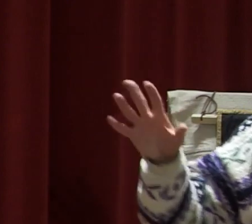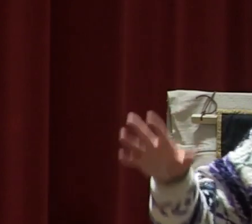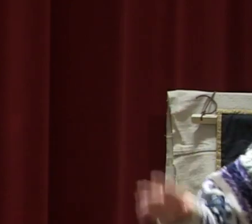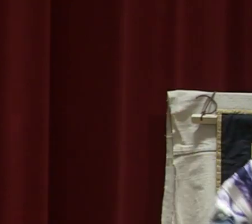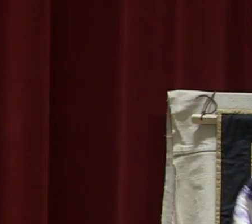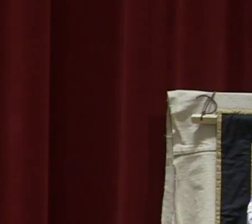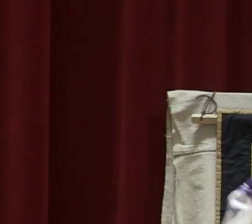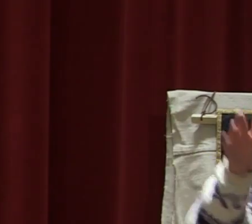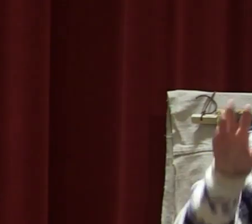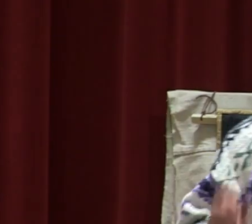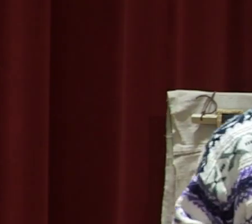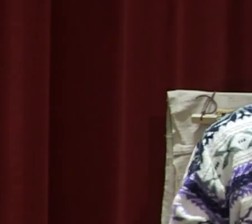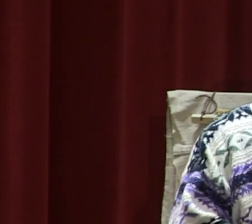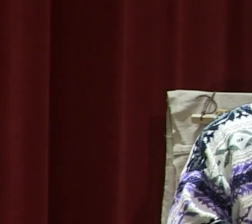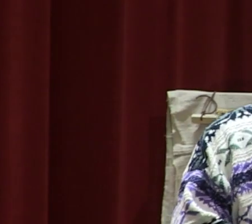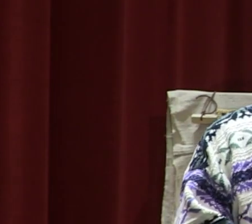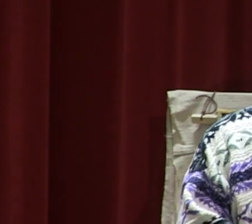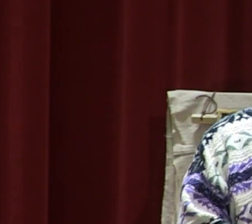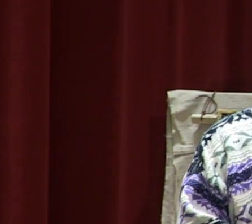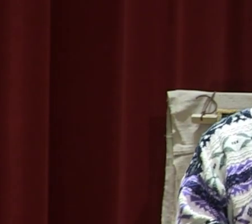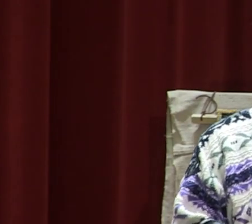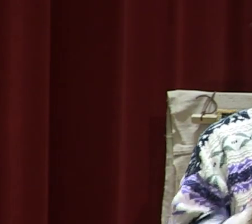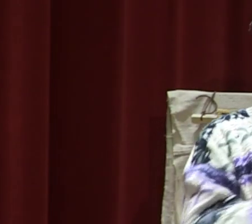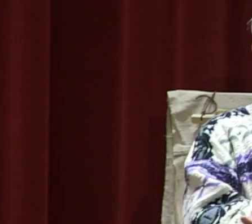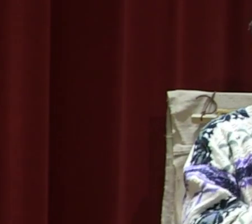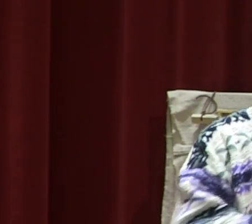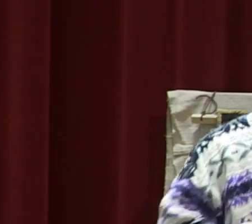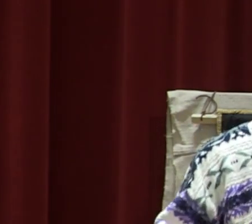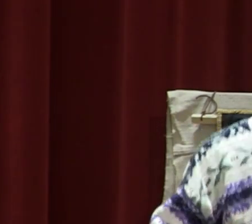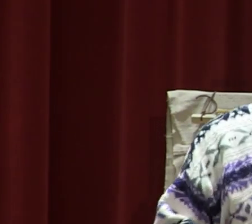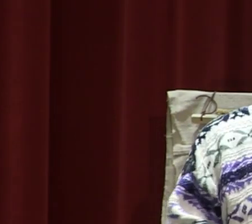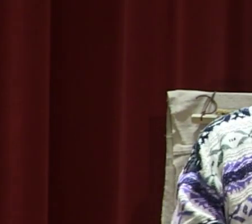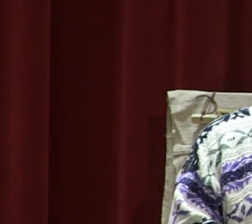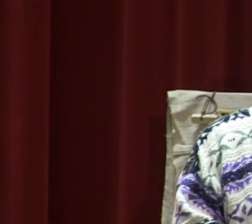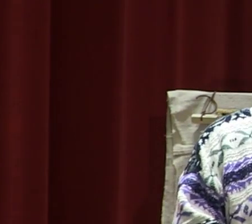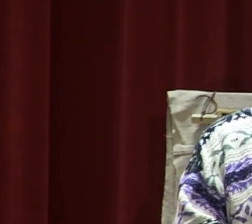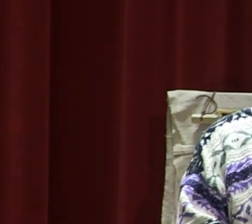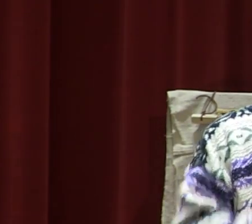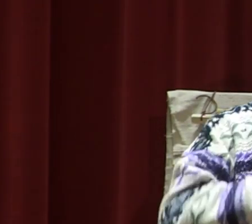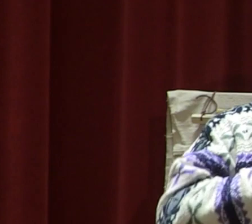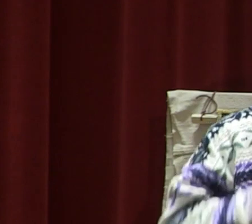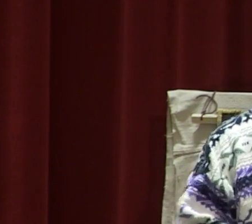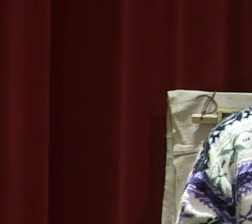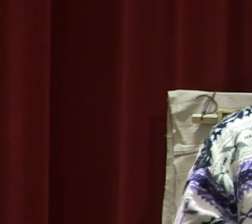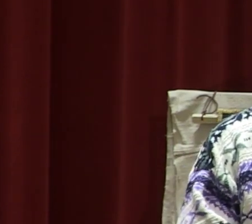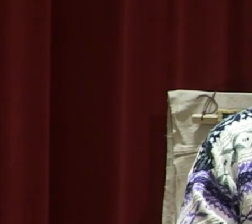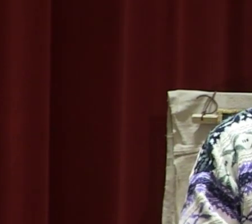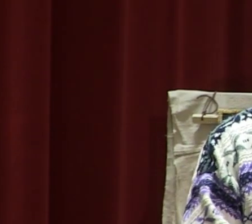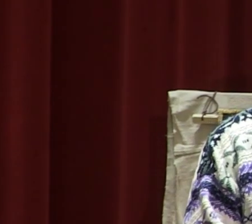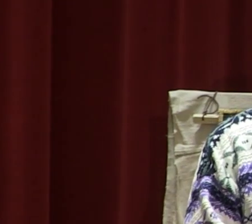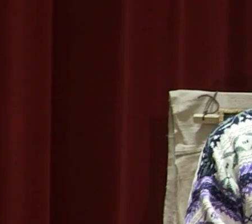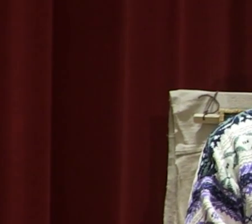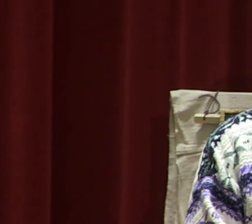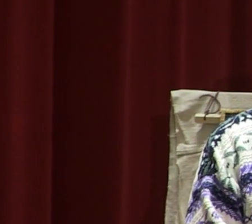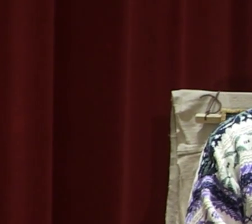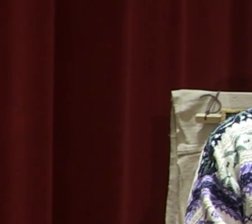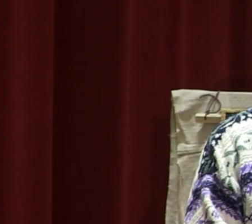where you went in Clare, if you found McNamara's, they all played the Bodhran and played it very